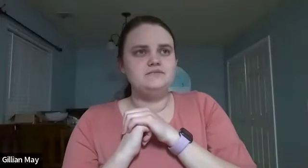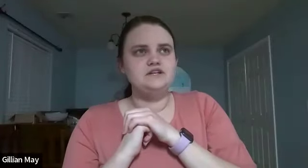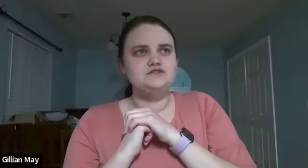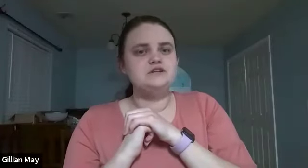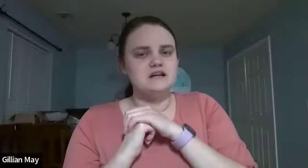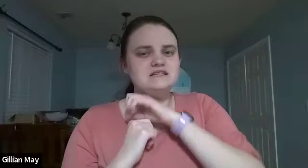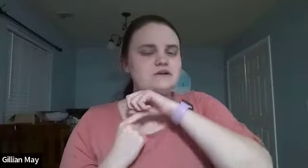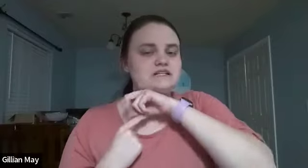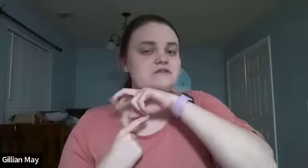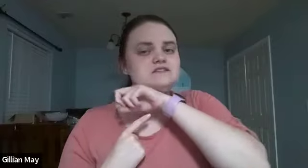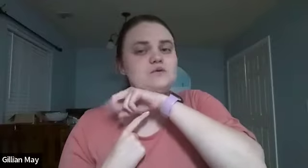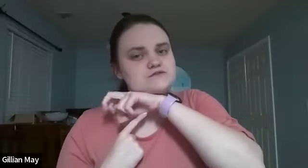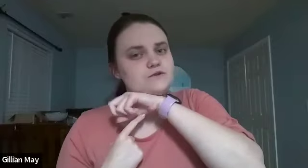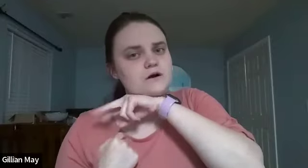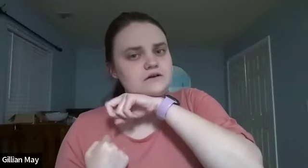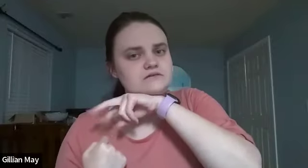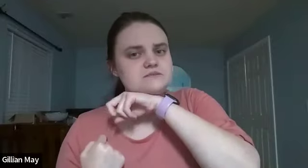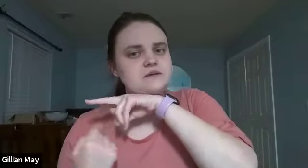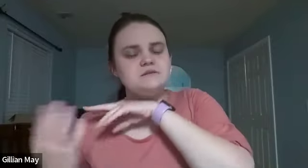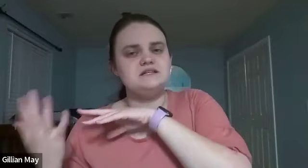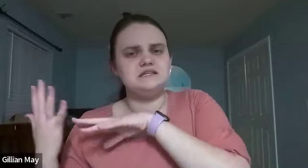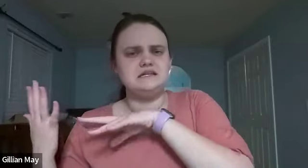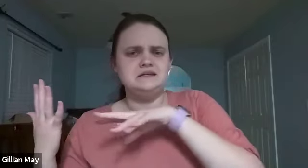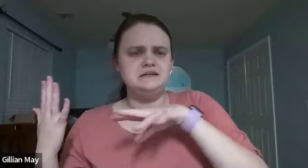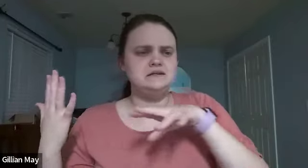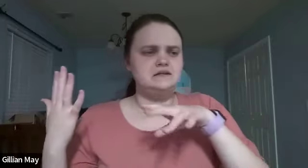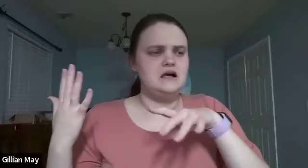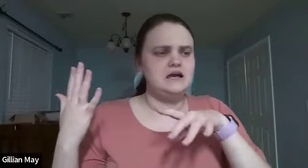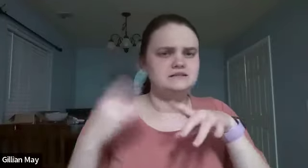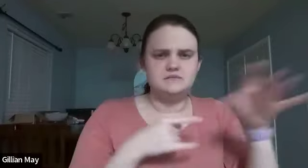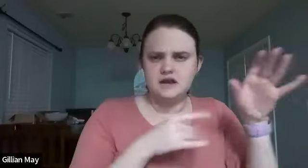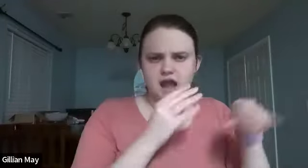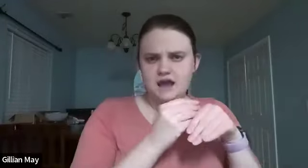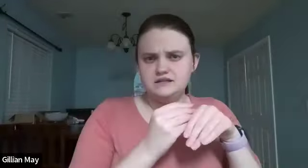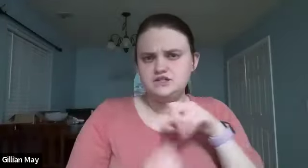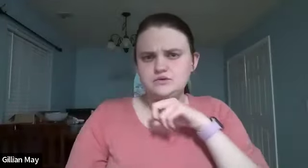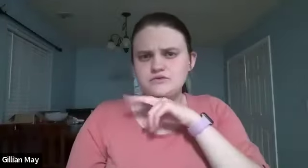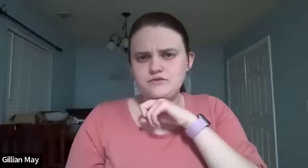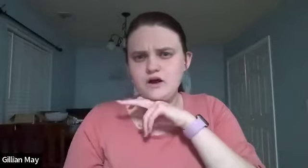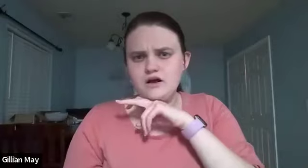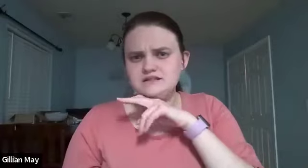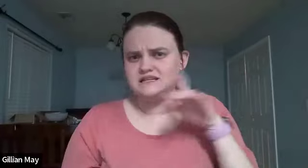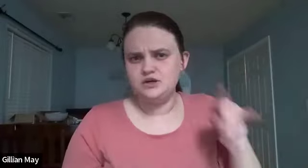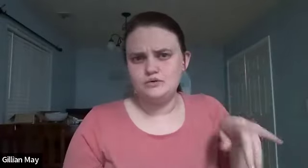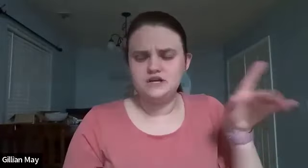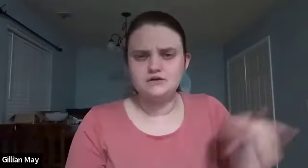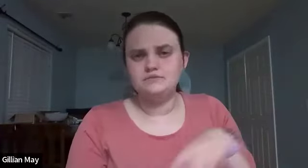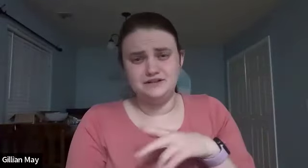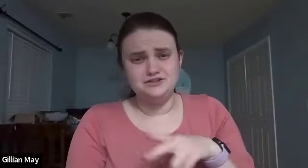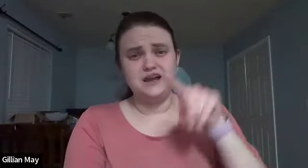But usually what I see when in doubt, this is always frog. Sometimes I may see like some kind of added to the frog to say toad, but usually I